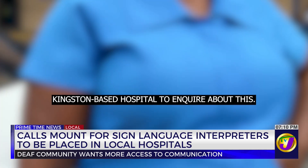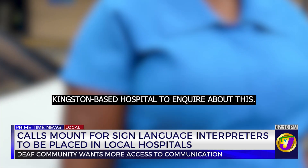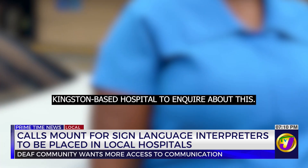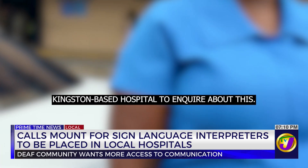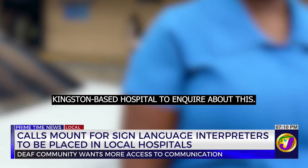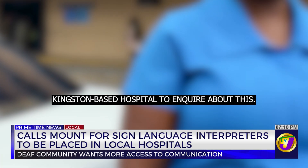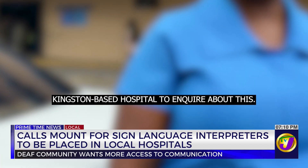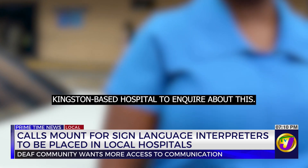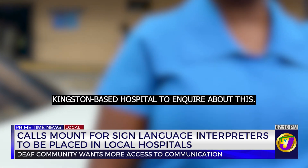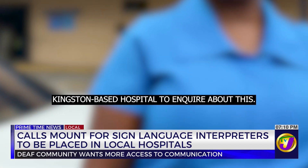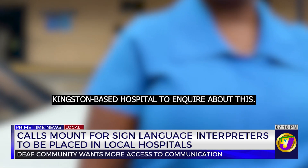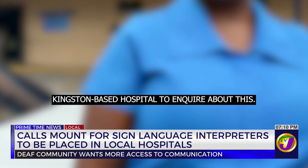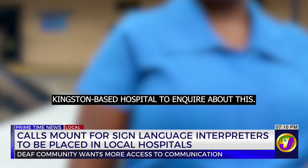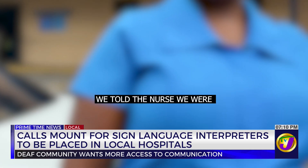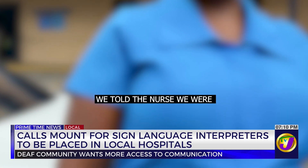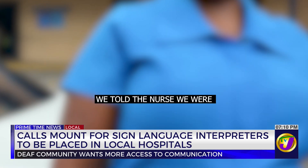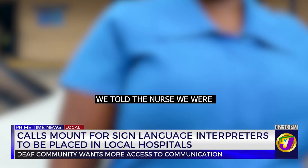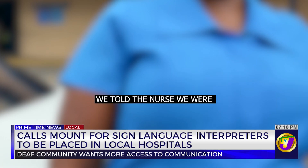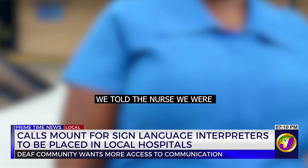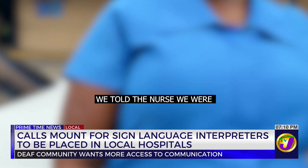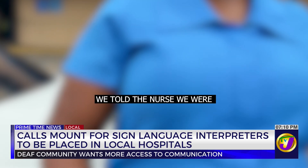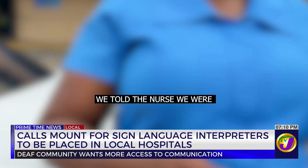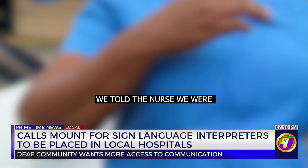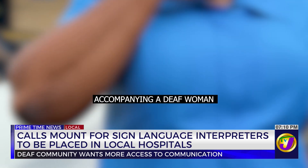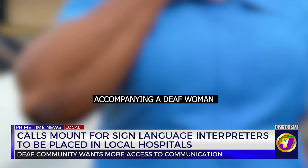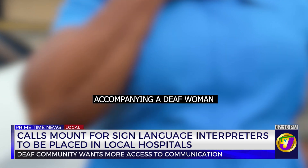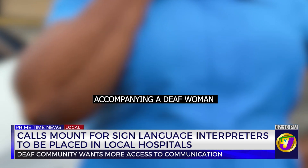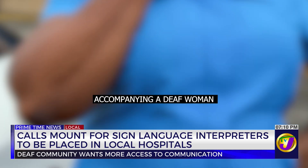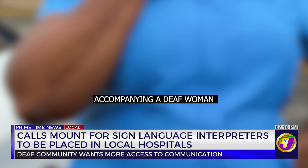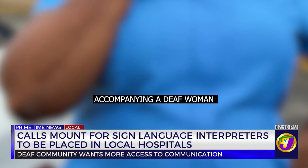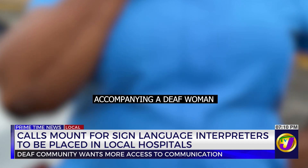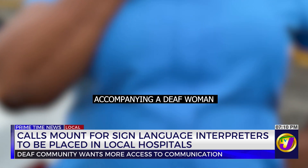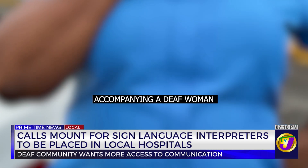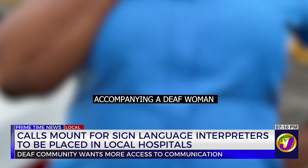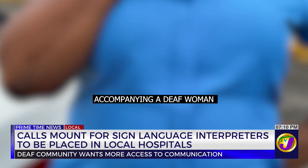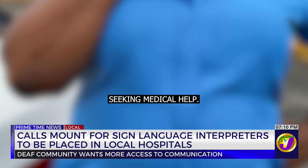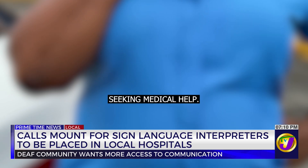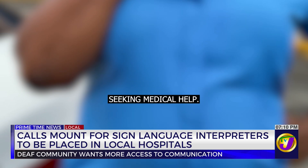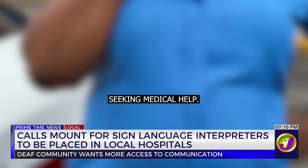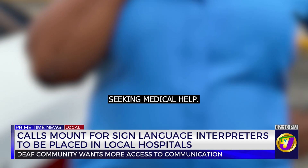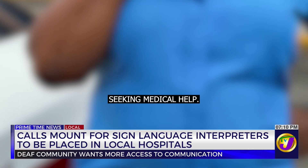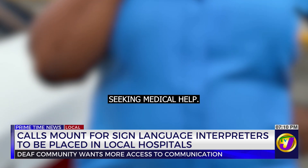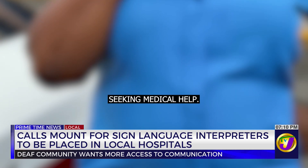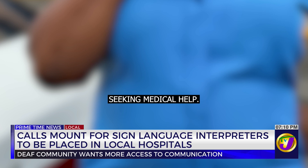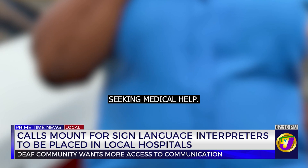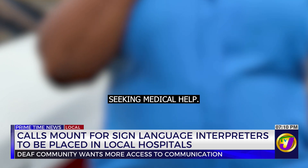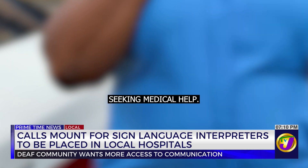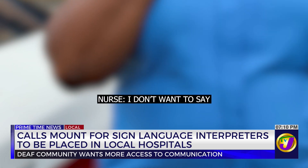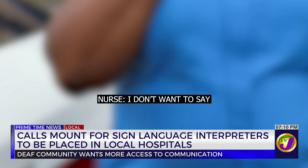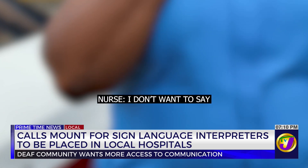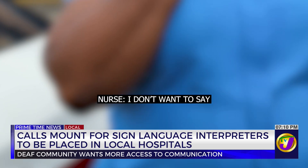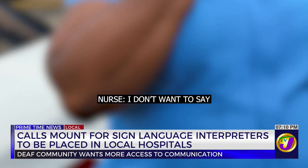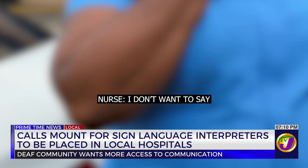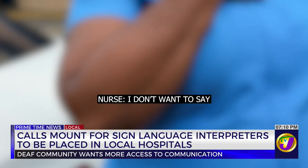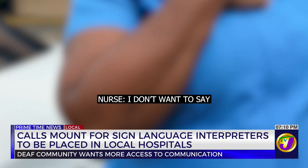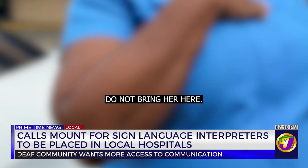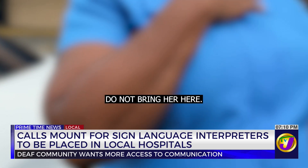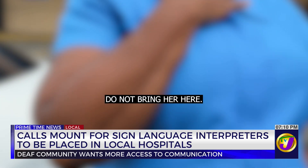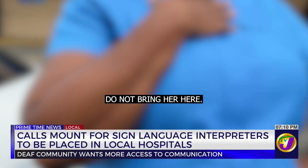to inquire about this. We told the nurse we were accompanying a deaf woman seeking medical help. I don't want to say do not bring her